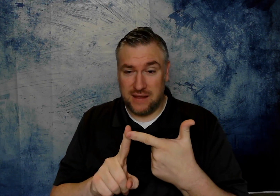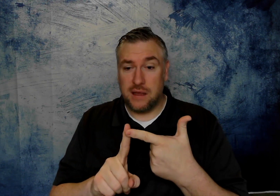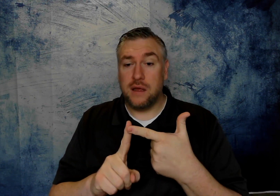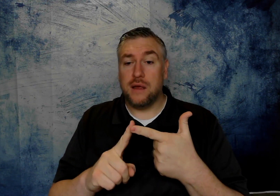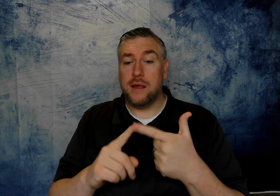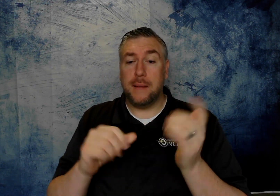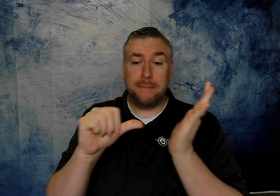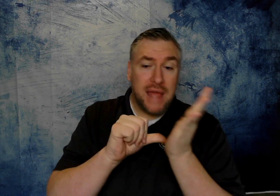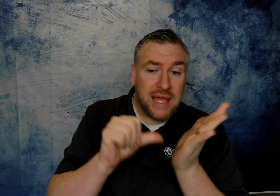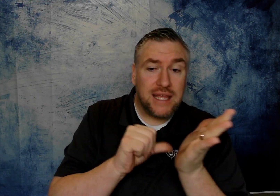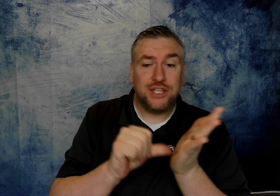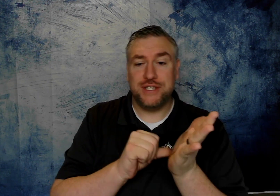Next,